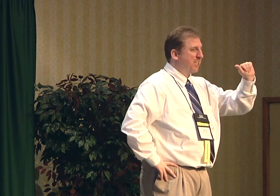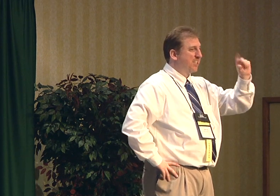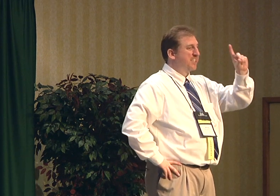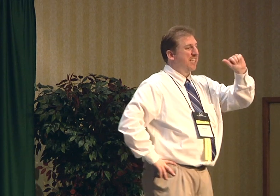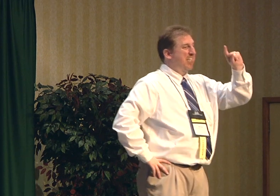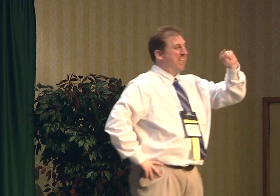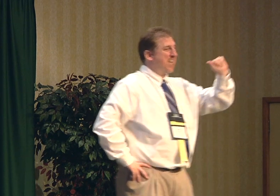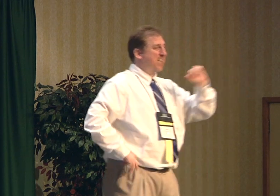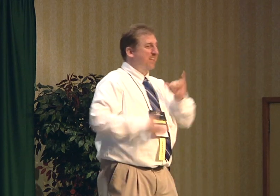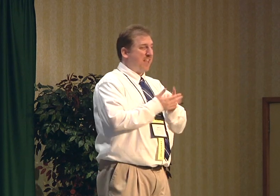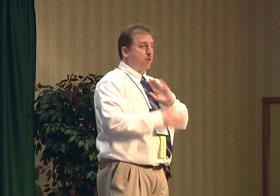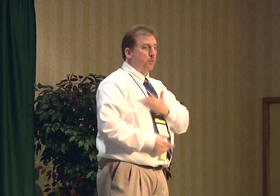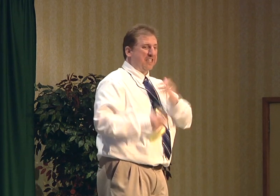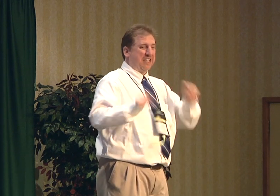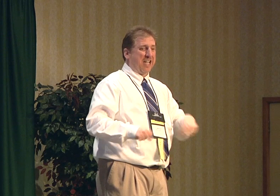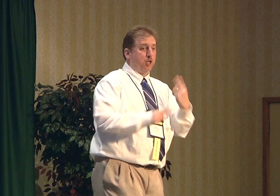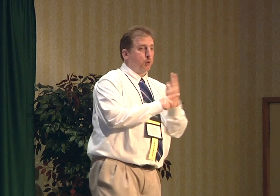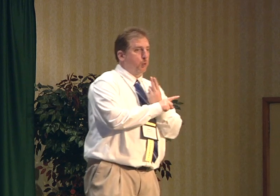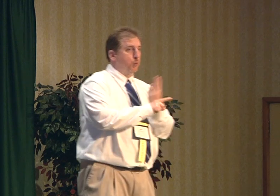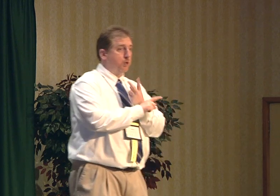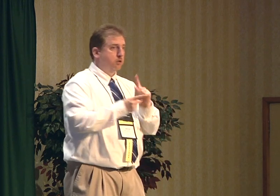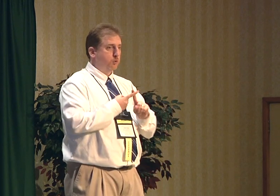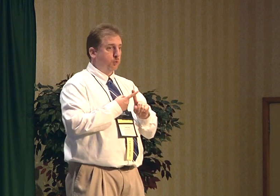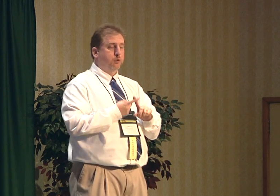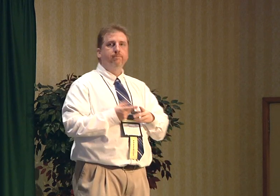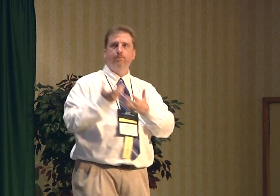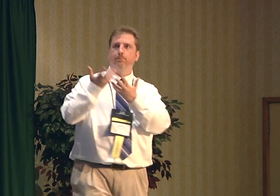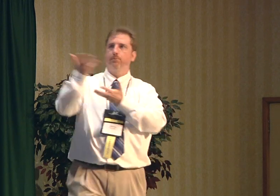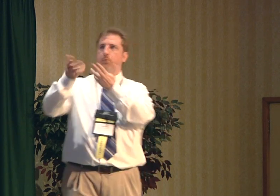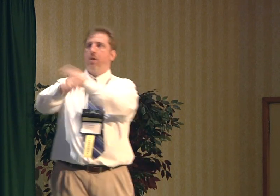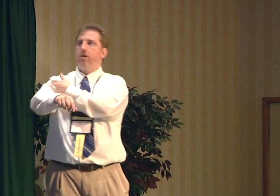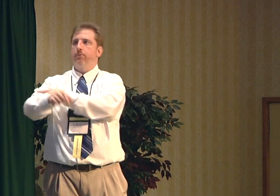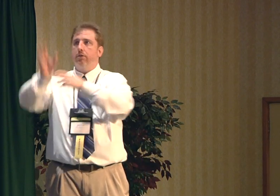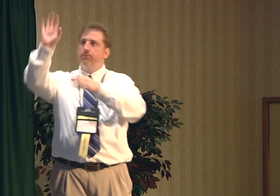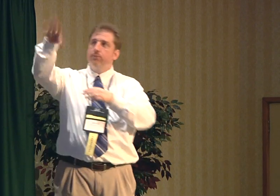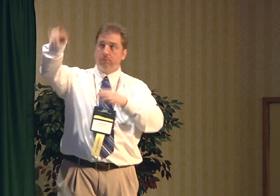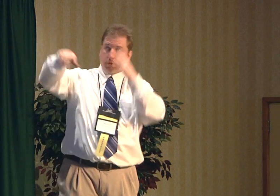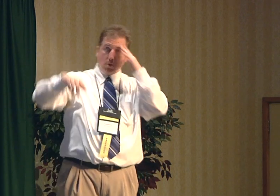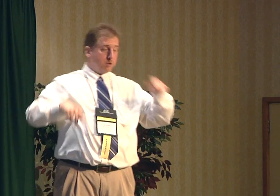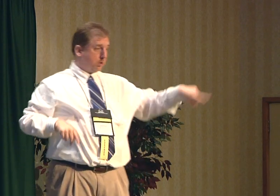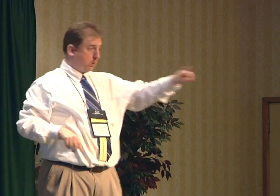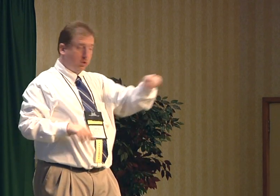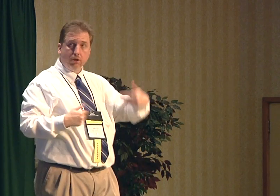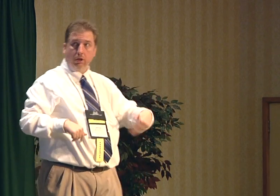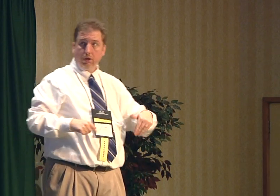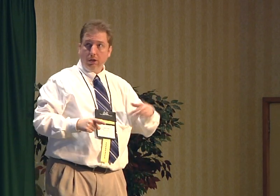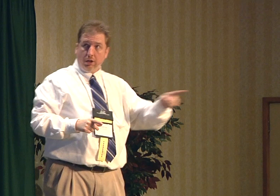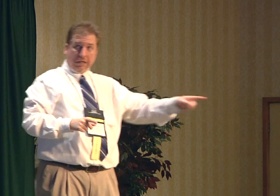That gave us data. It gave us data that we can use to educate